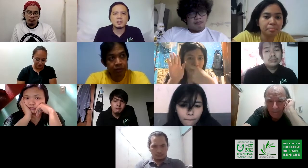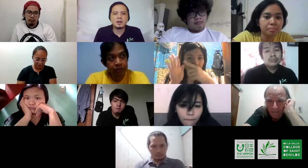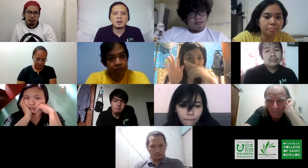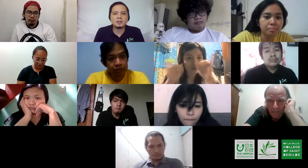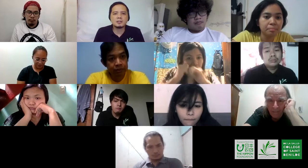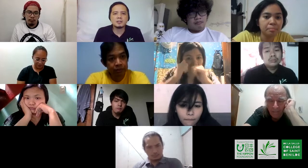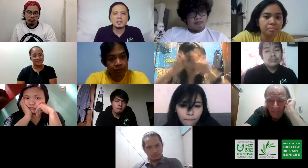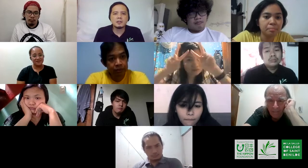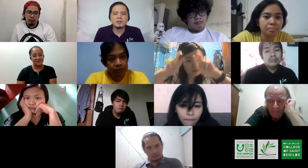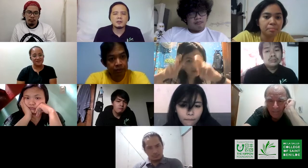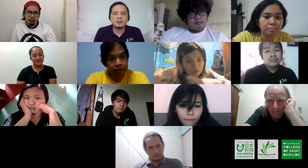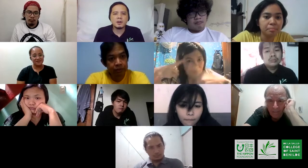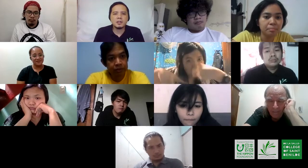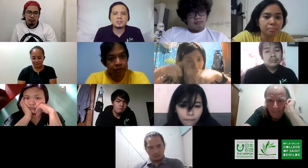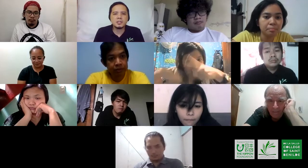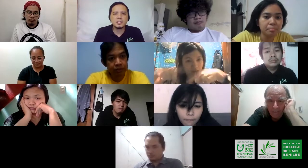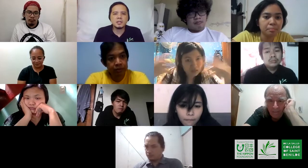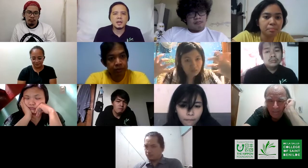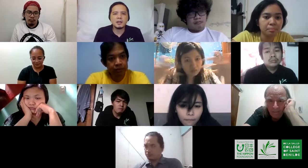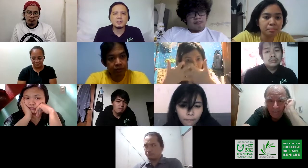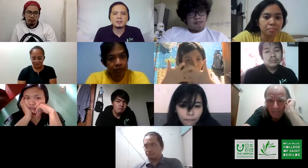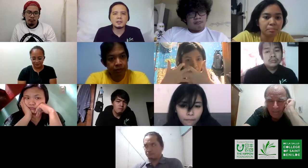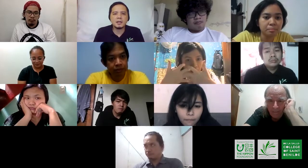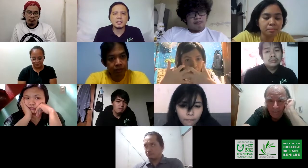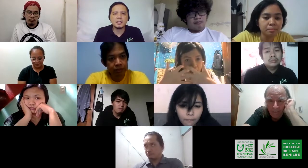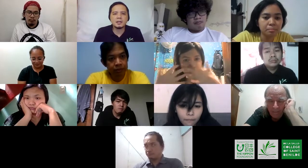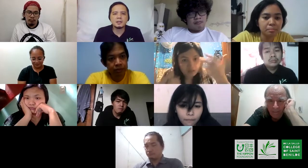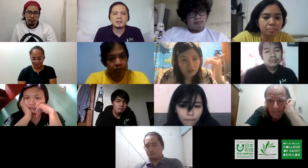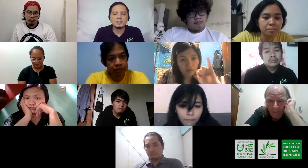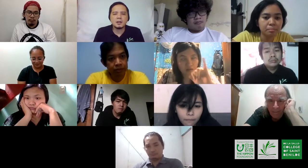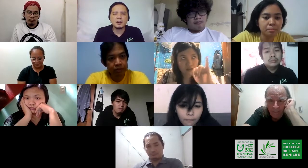focuses on the phonology and